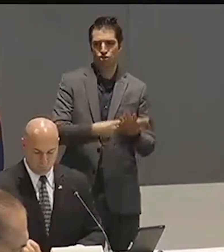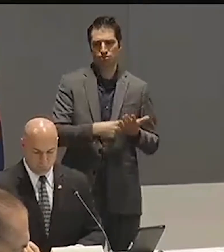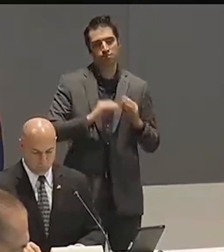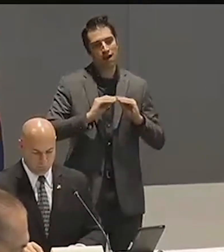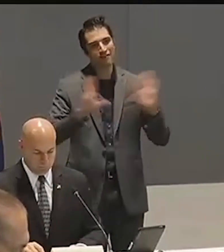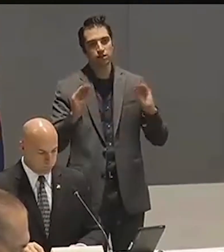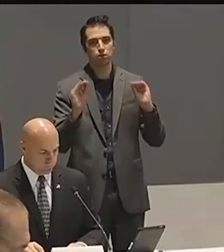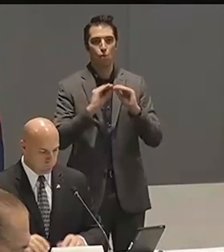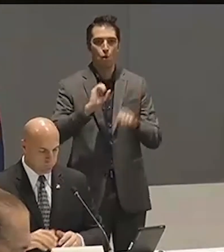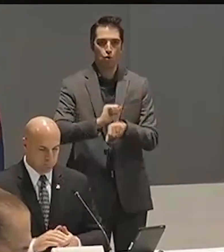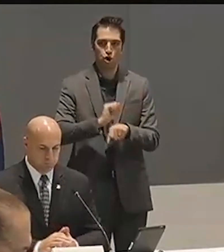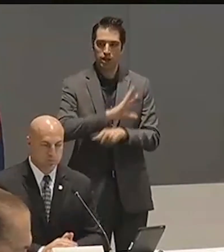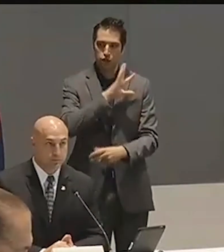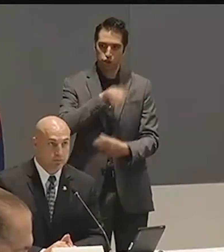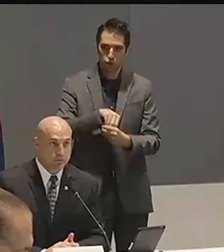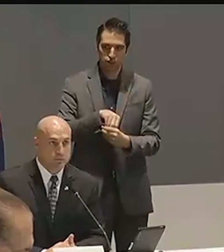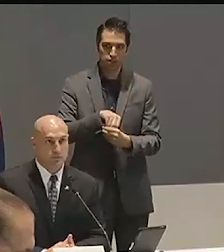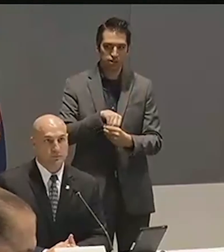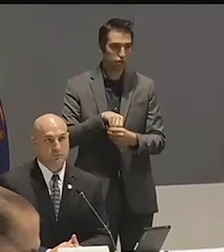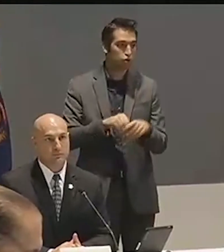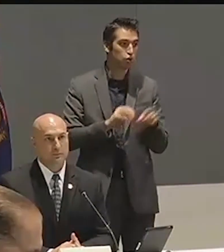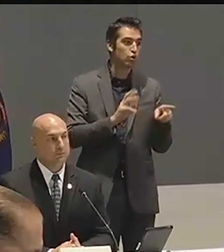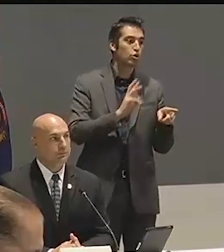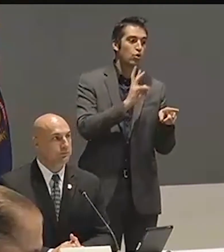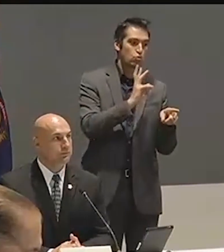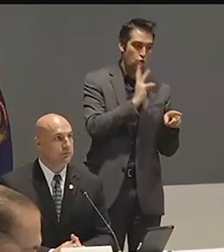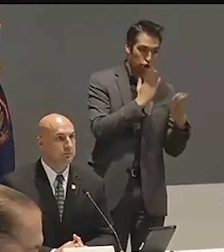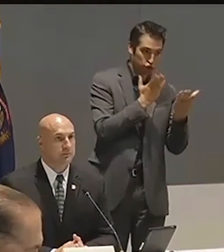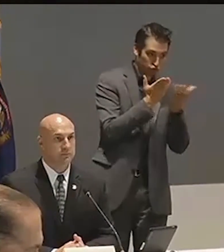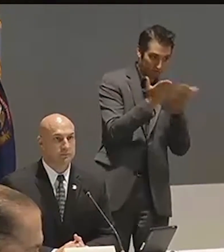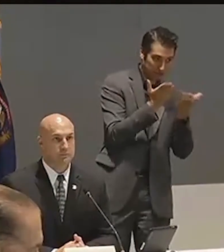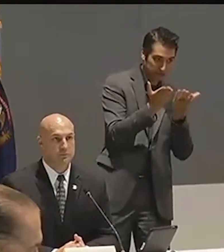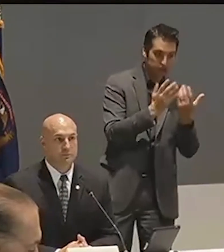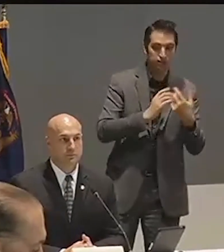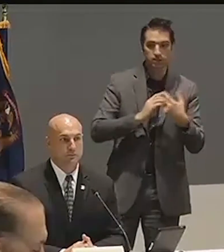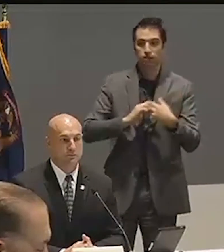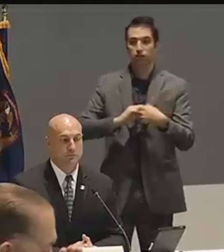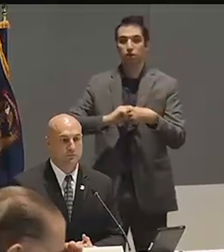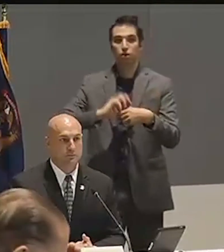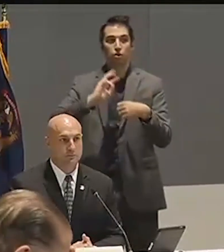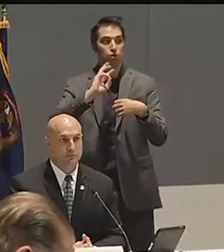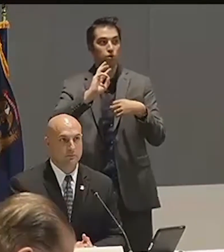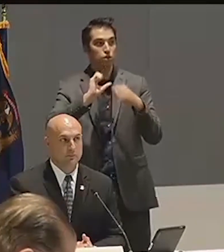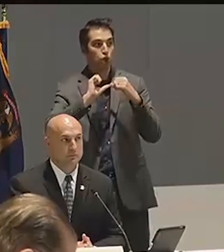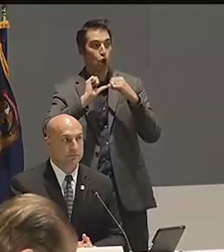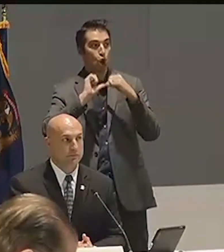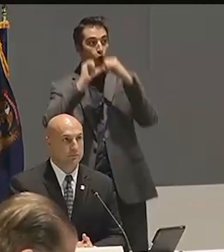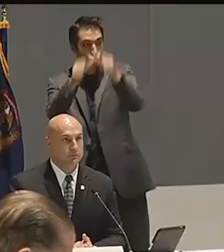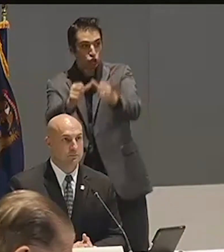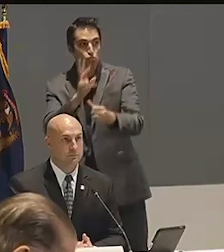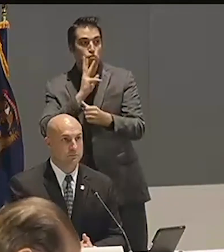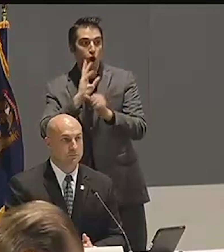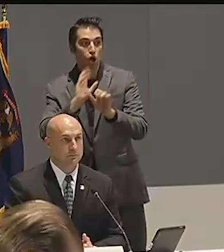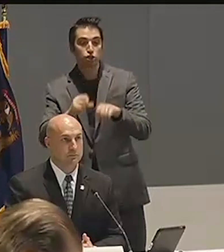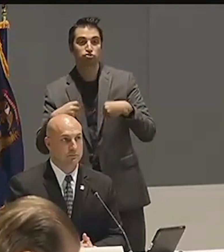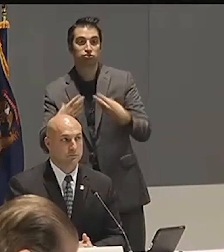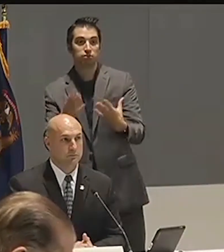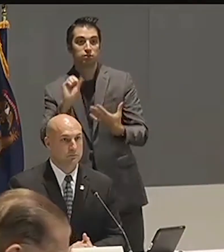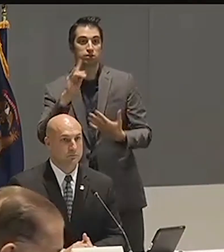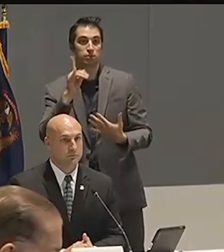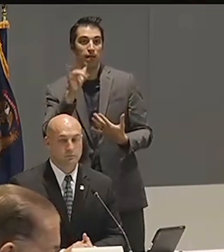work to be done, including everything from water services to long-term water supply, and let's just keep working